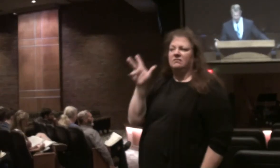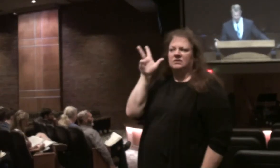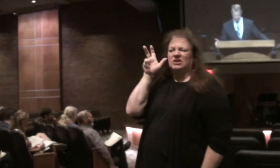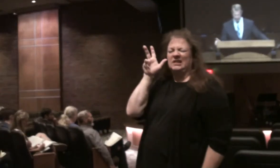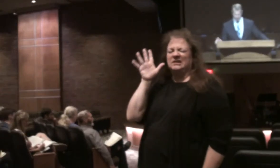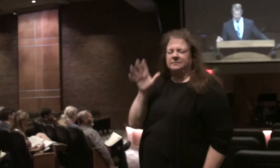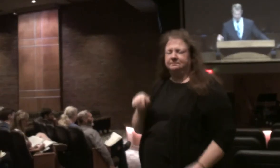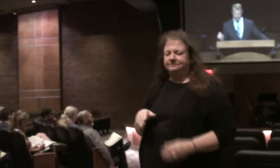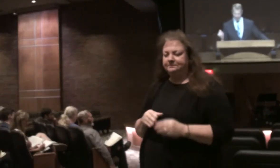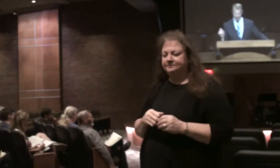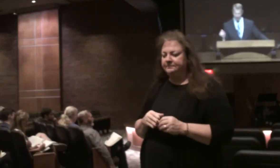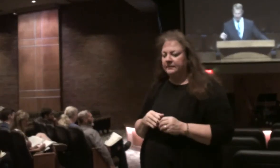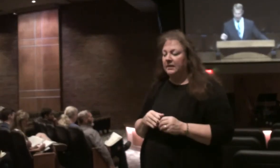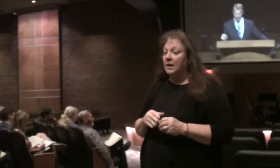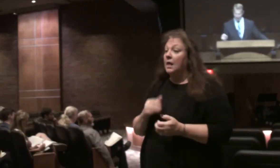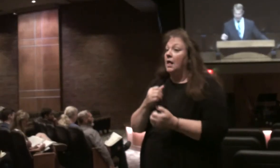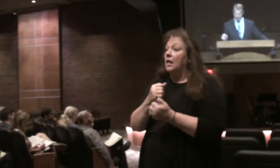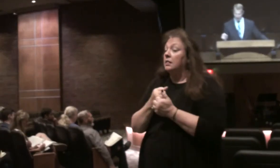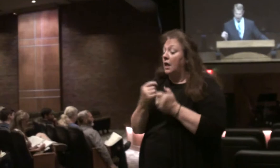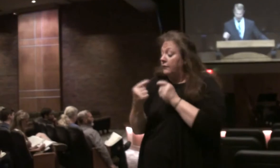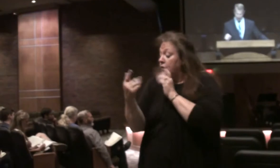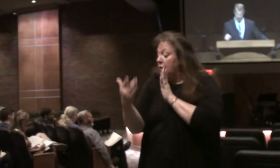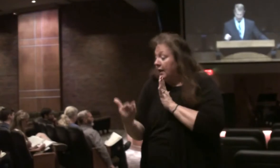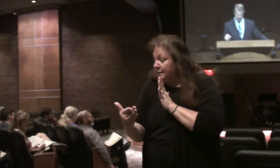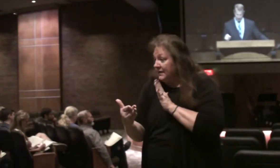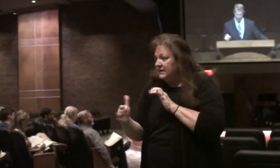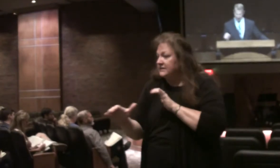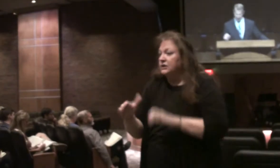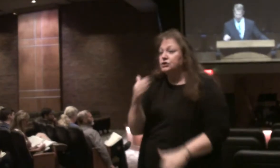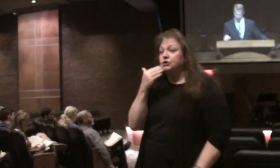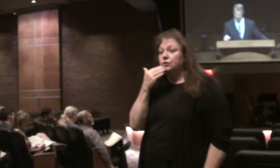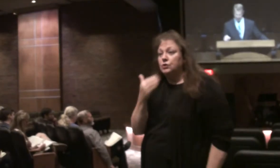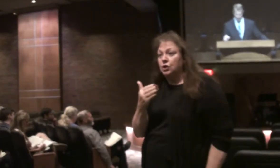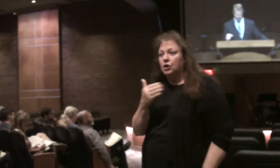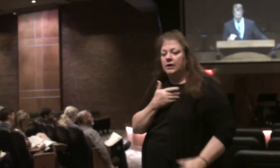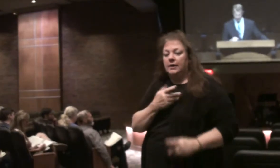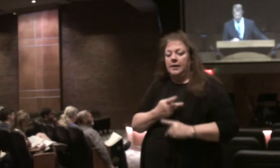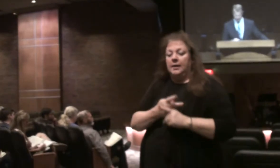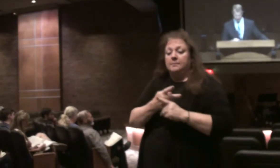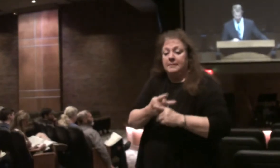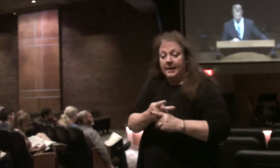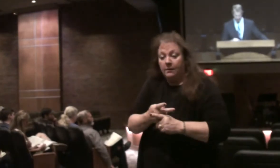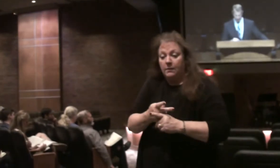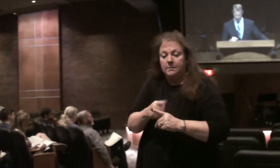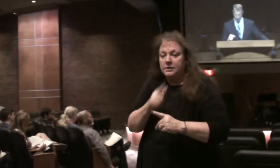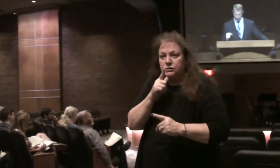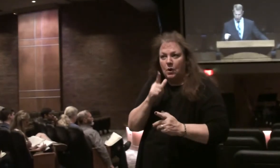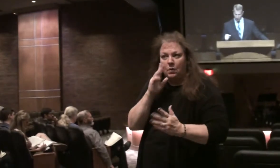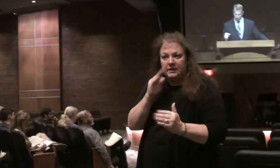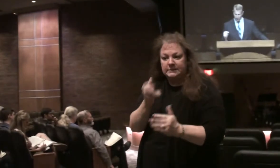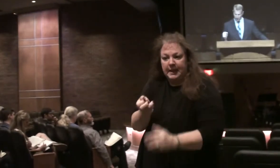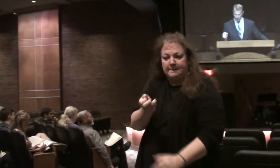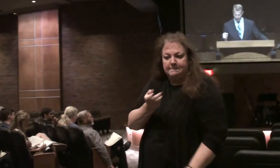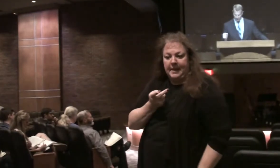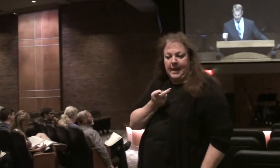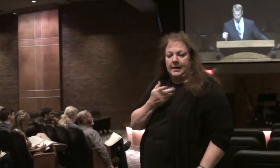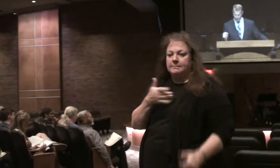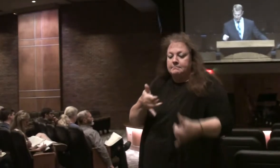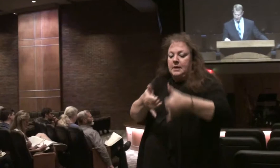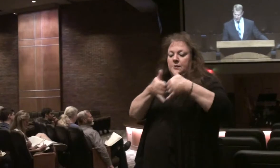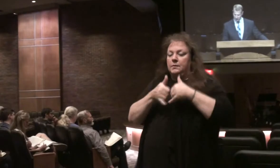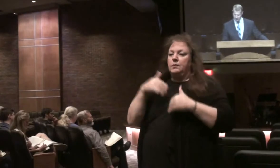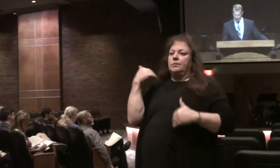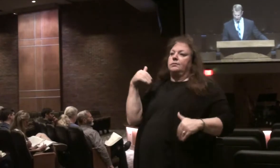It says, "But love your enemies and do good, and lend, expecting nothing in return. Your reward will be great, and